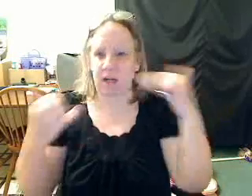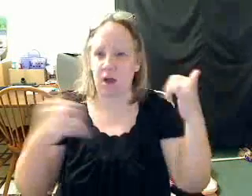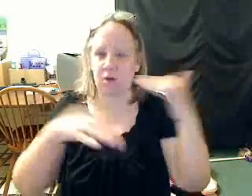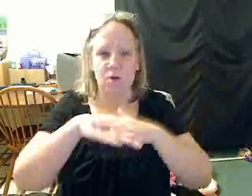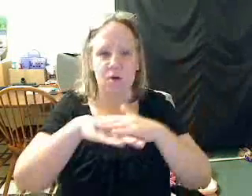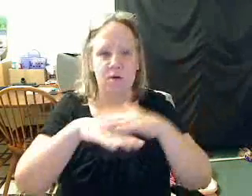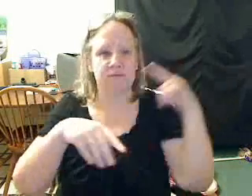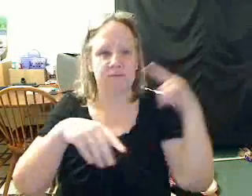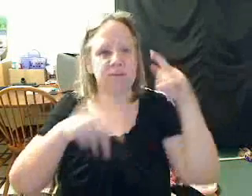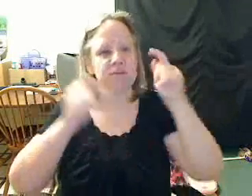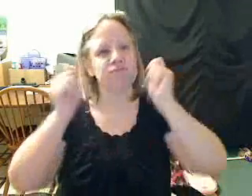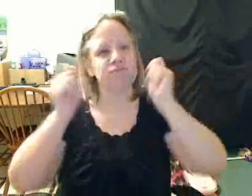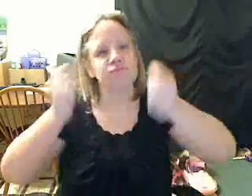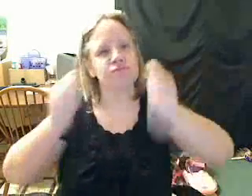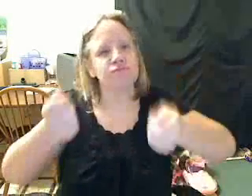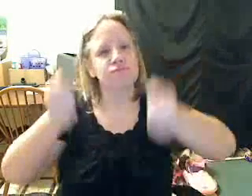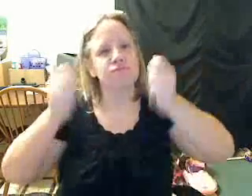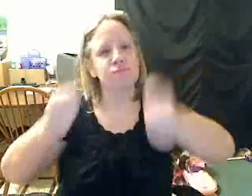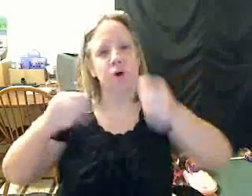it's like impossible.